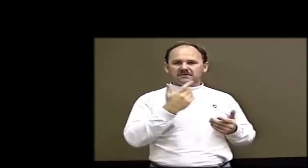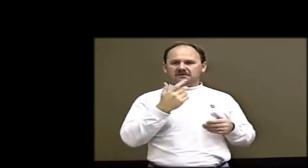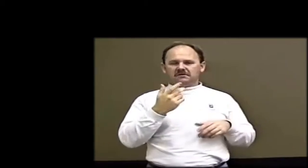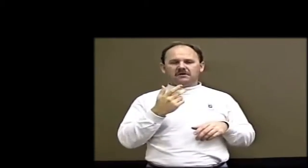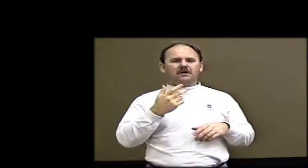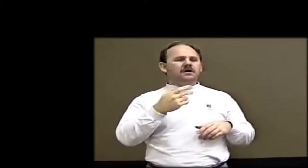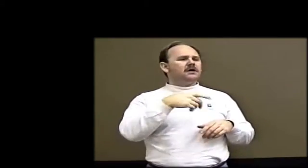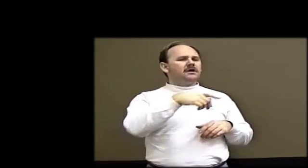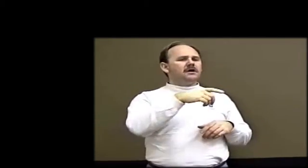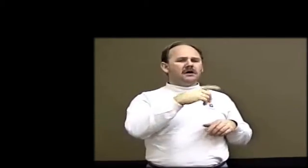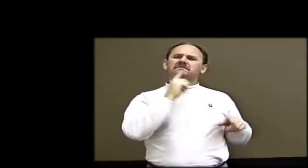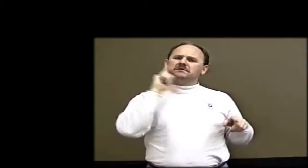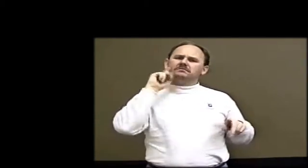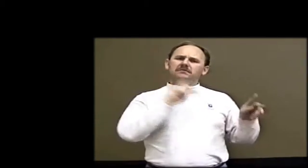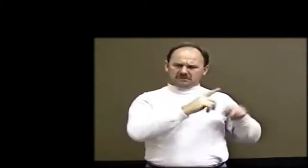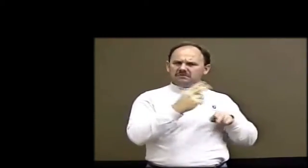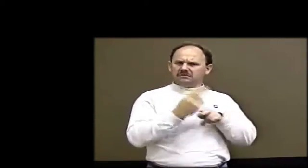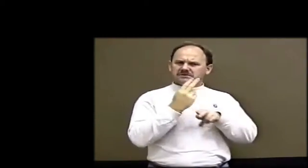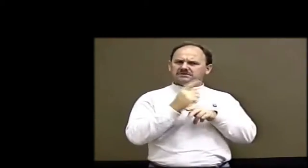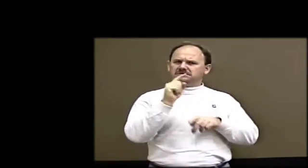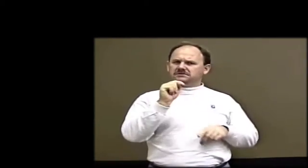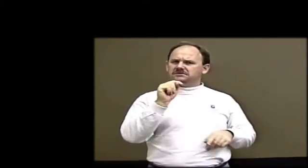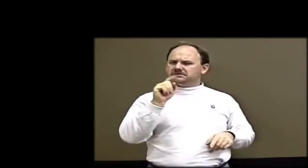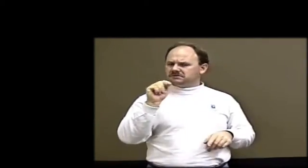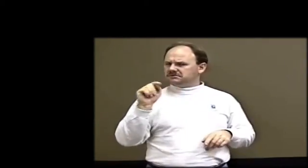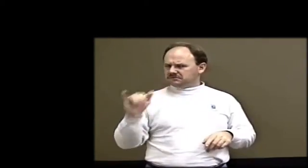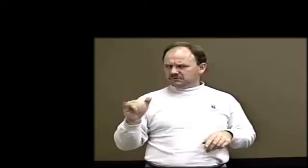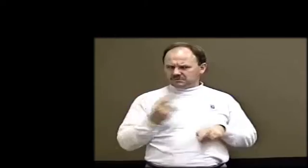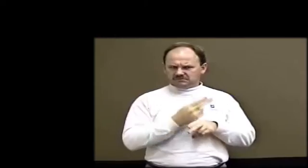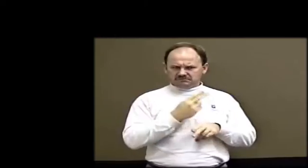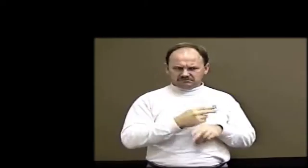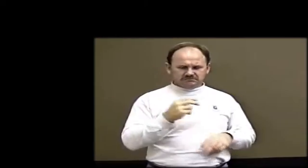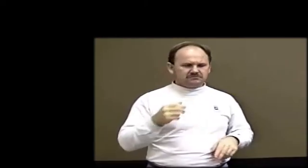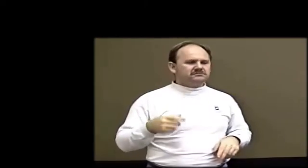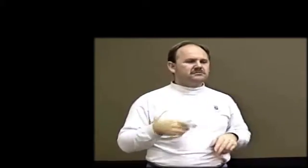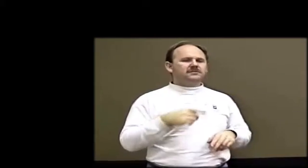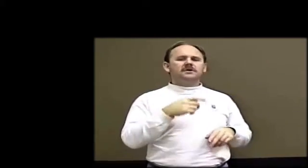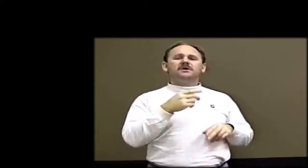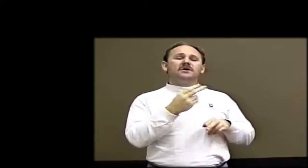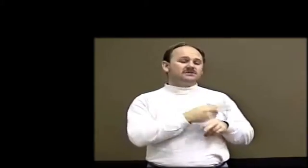There in Australia, they use TTYs, and to use those, you have to use English to type on them.